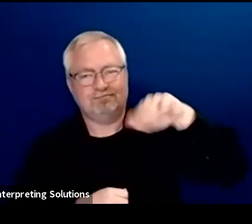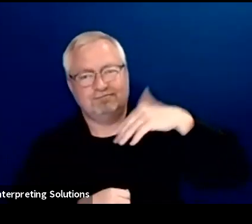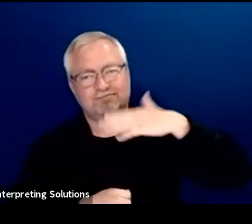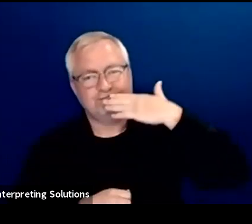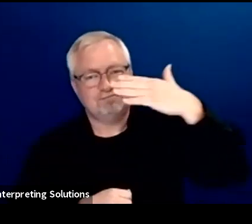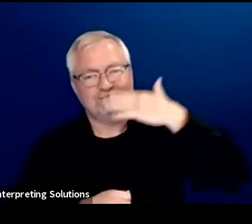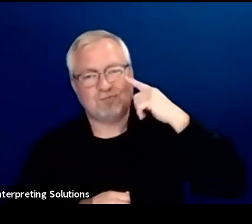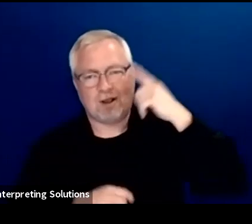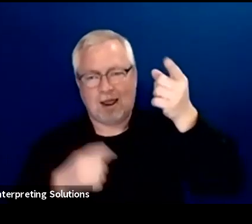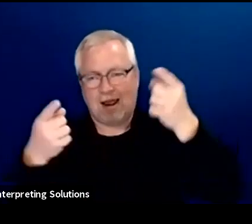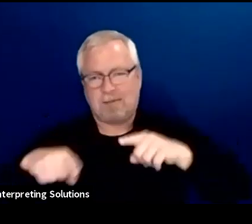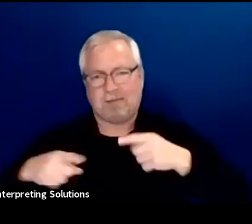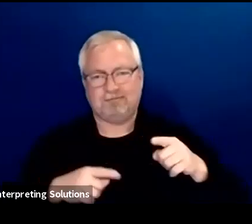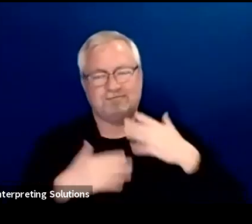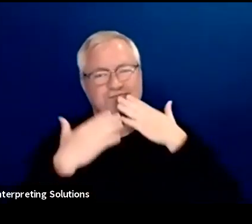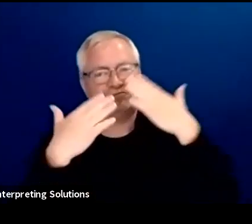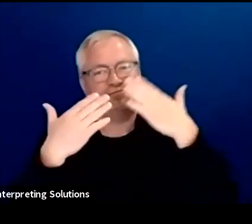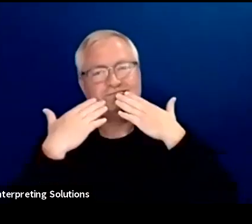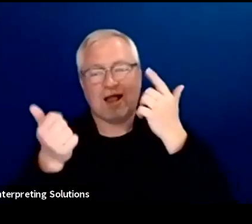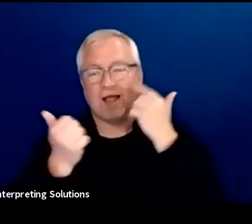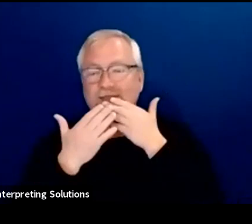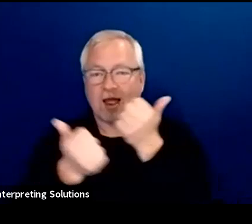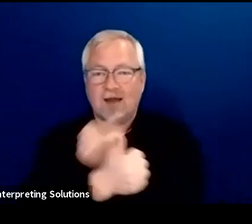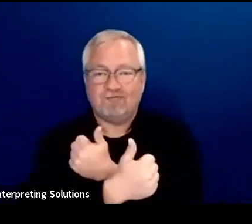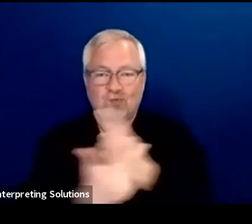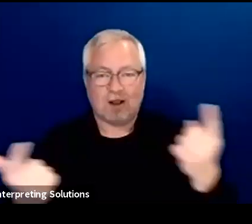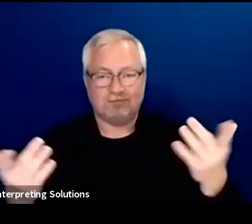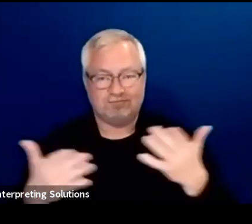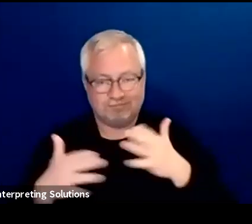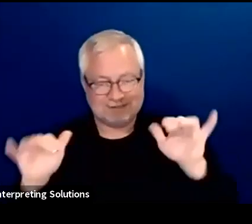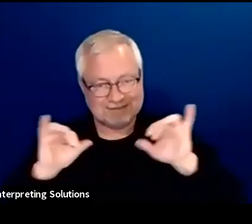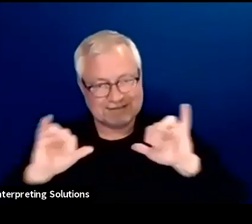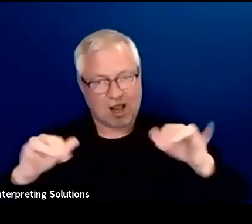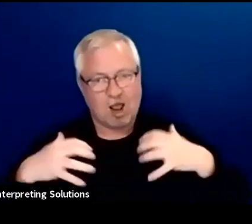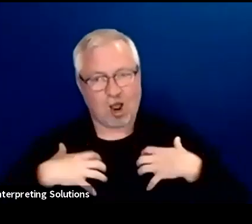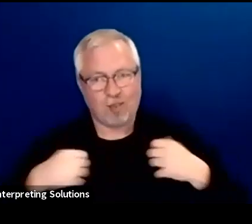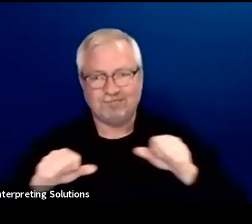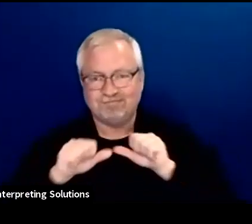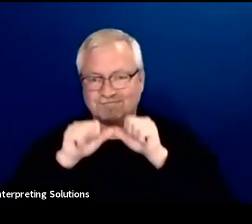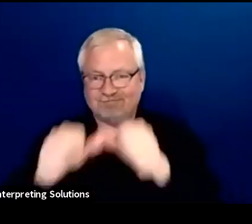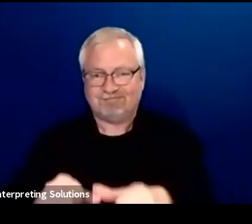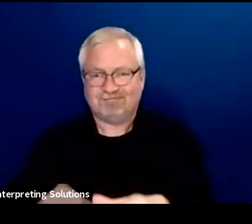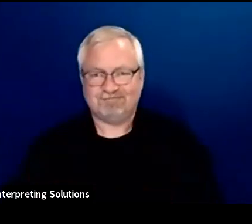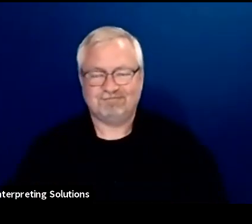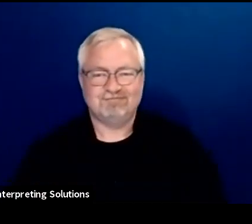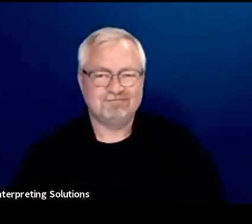That was today's COVID-19 briefing by state leaders. First off, we want to note that one more person has died